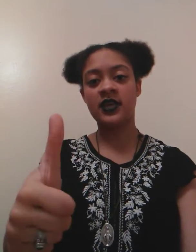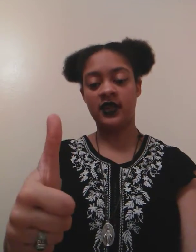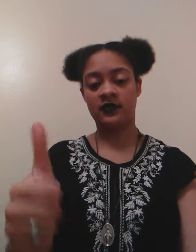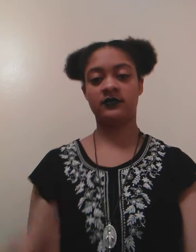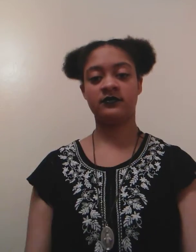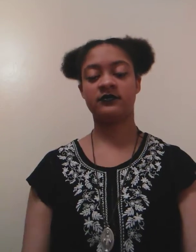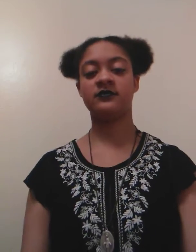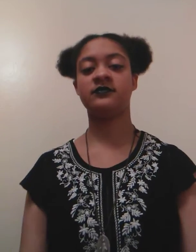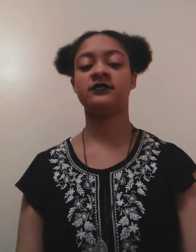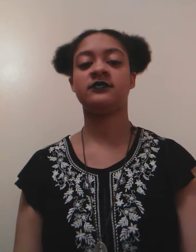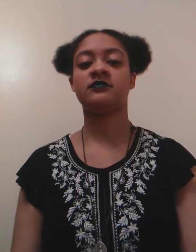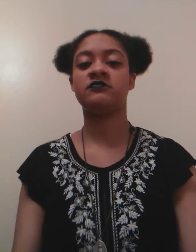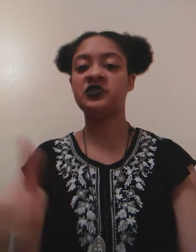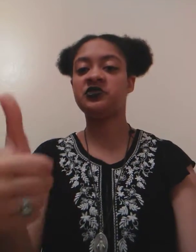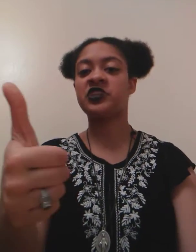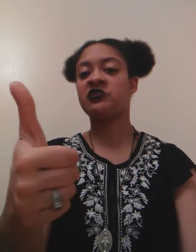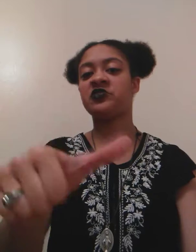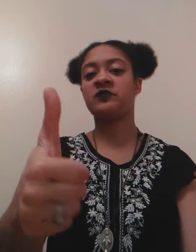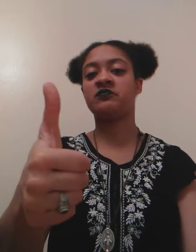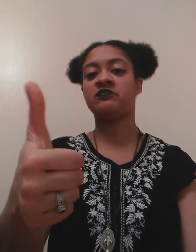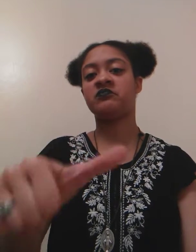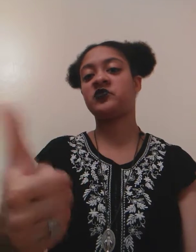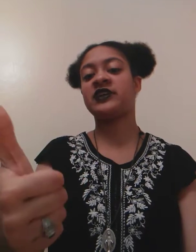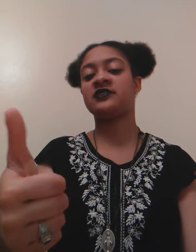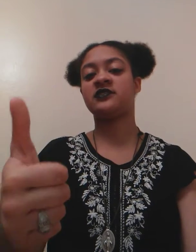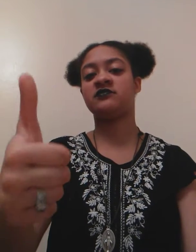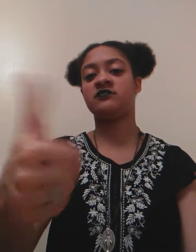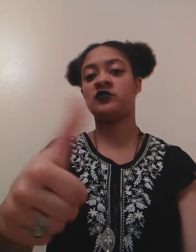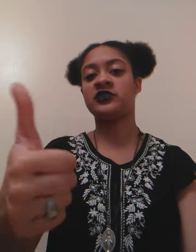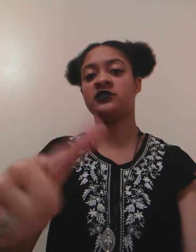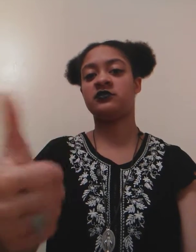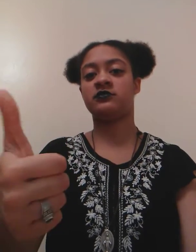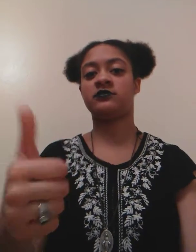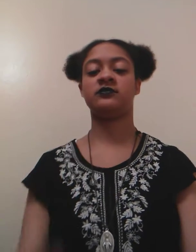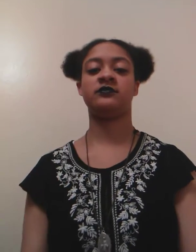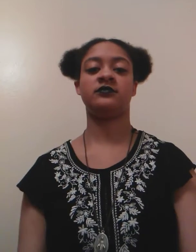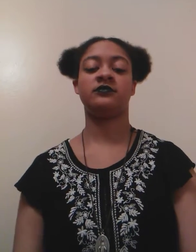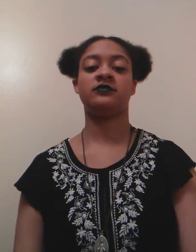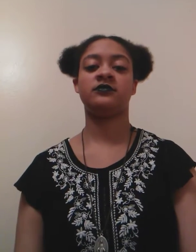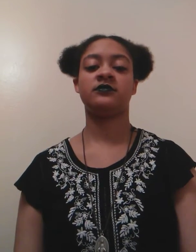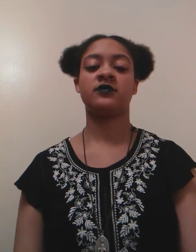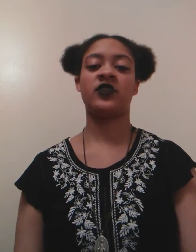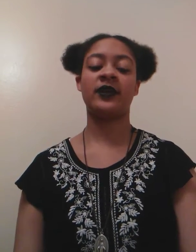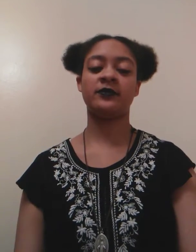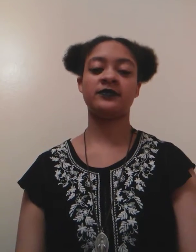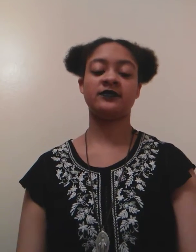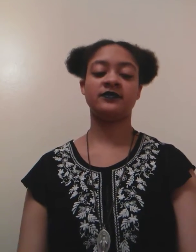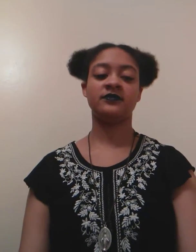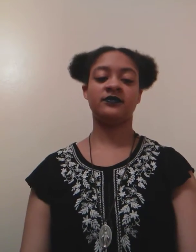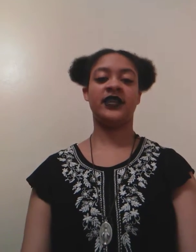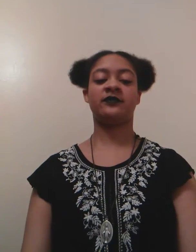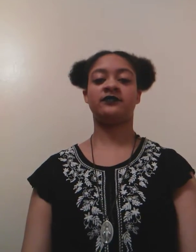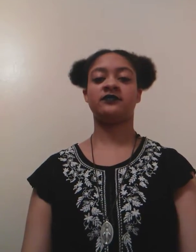10. You should shake your thumb twice. 1, 2. Okay? Now,